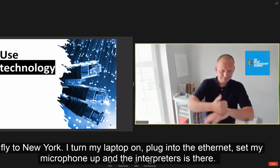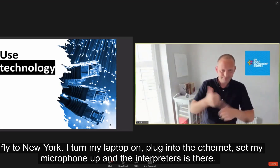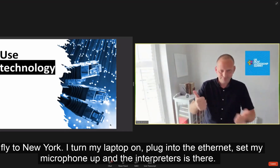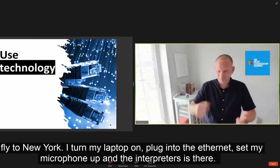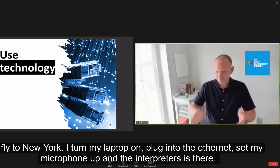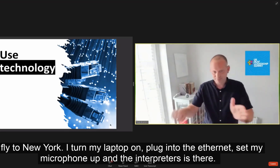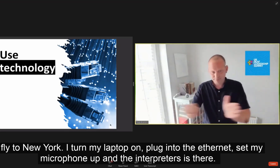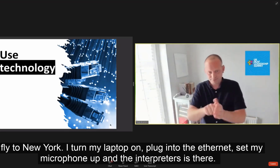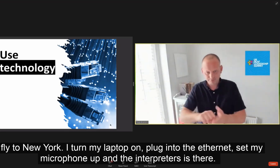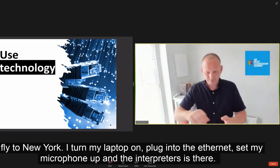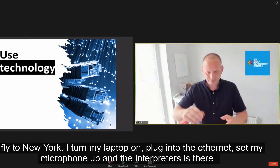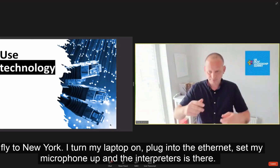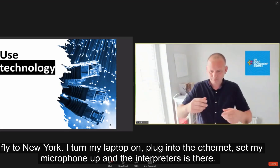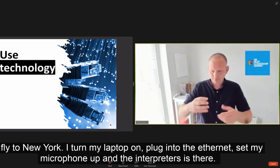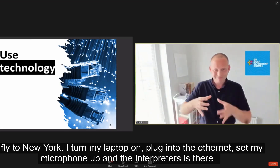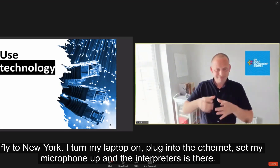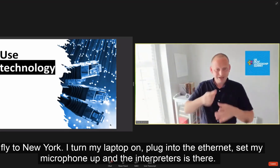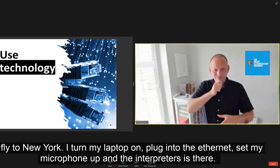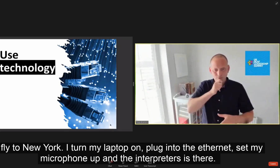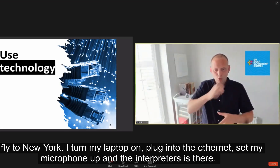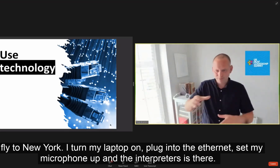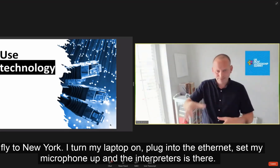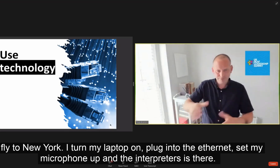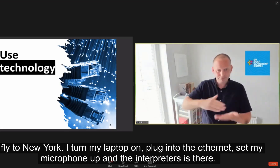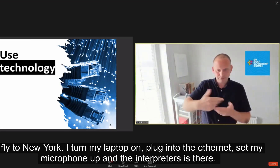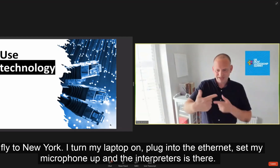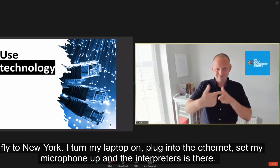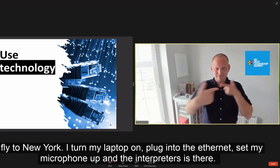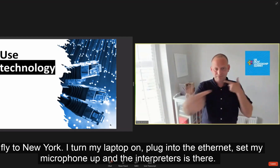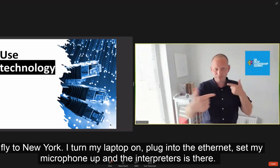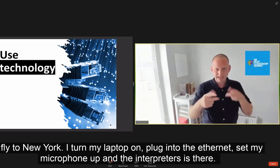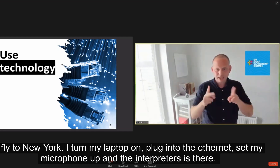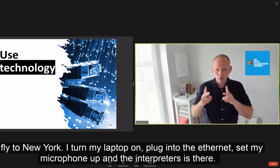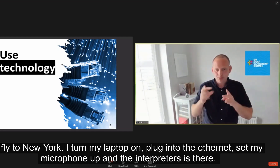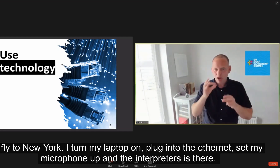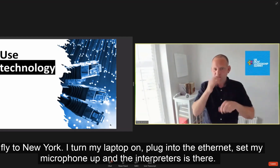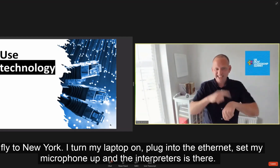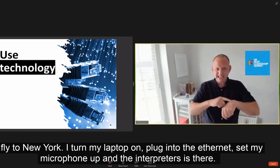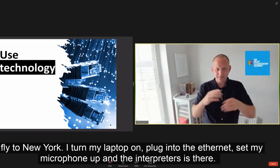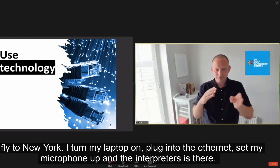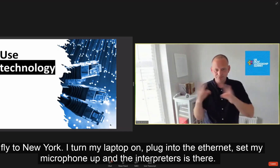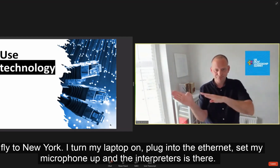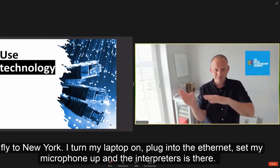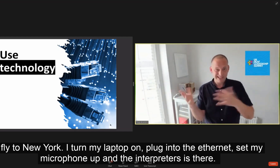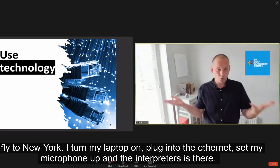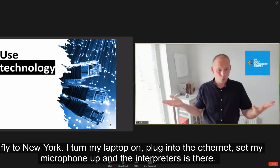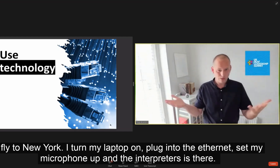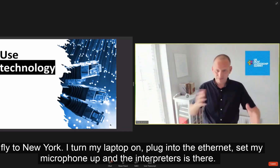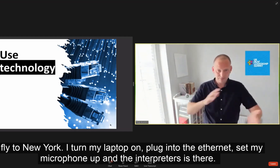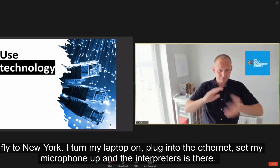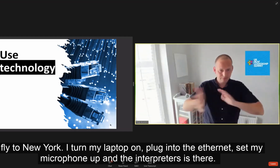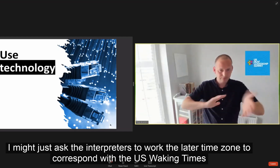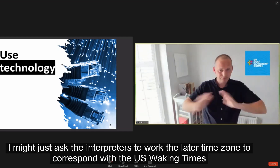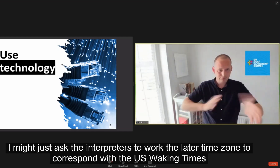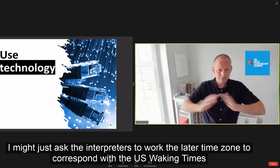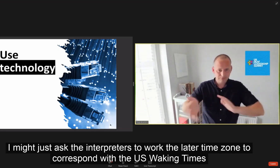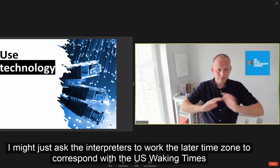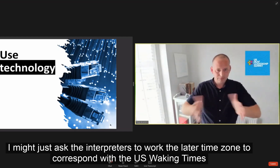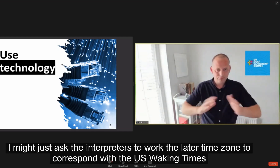my laptop up. I plug in the Ethernet, set my microphone up, and the interpreters there. I just ask the interpreters to work the